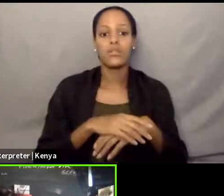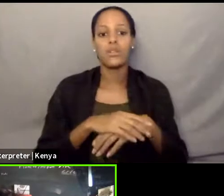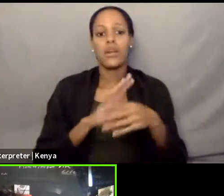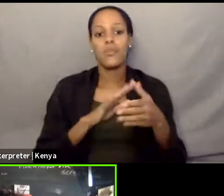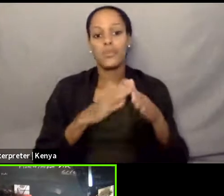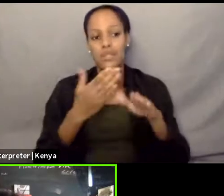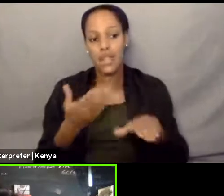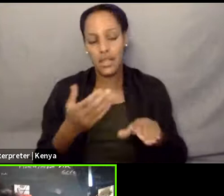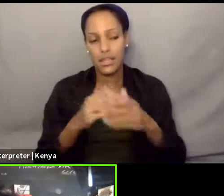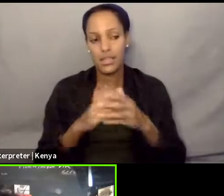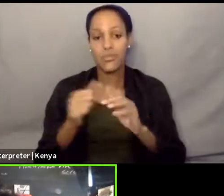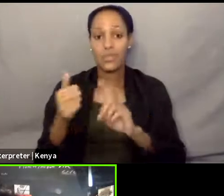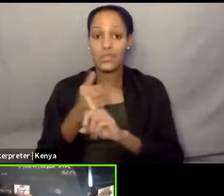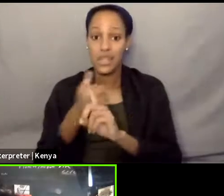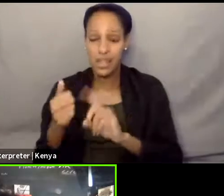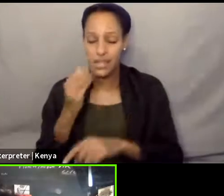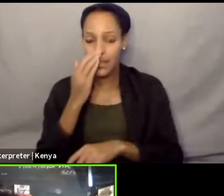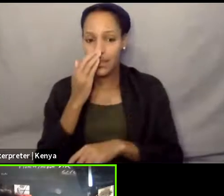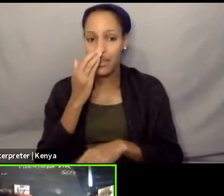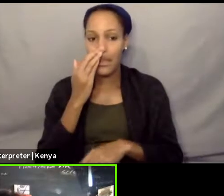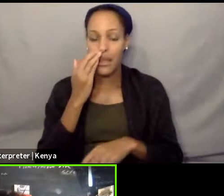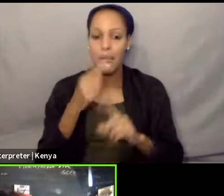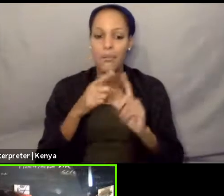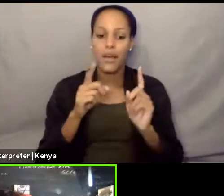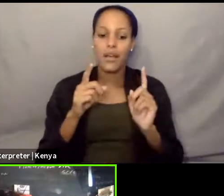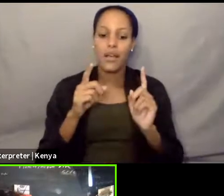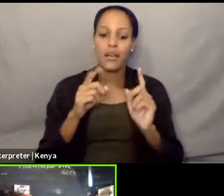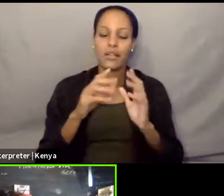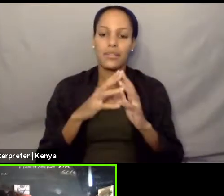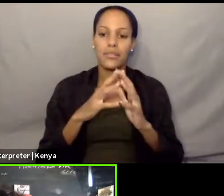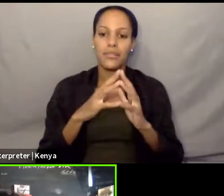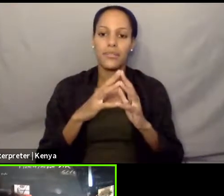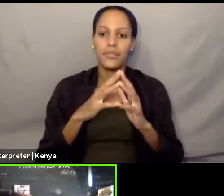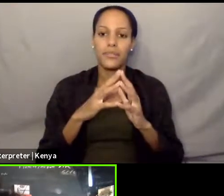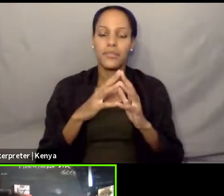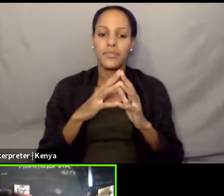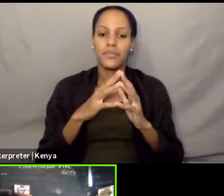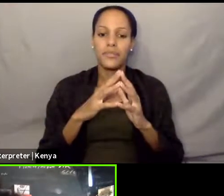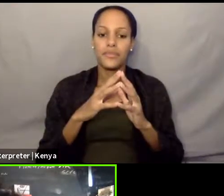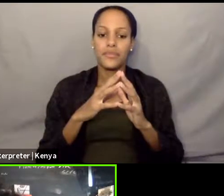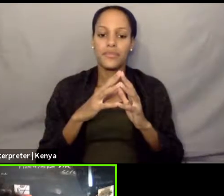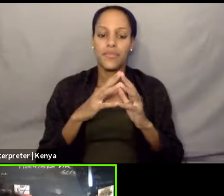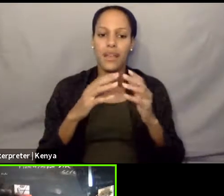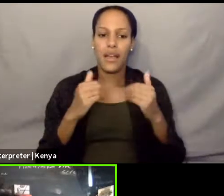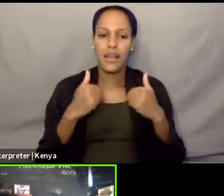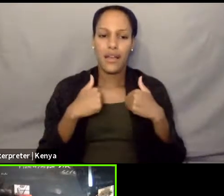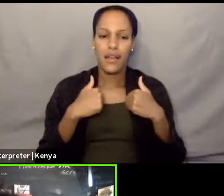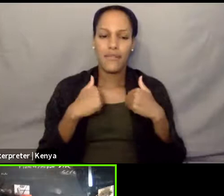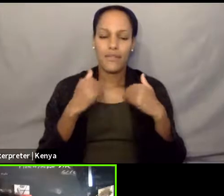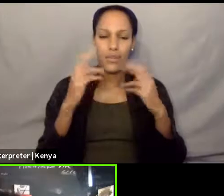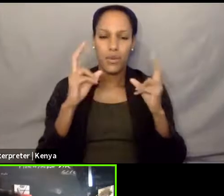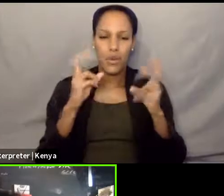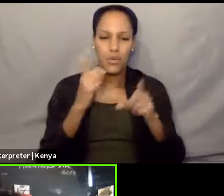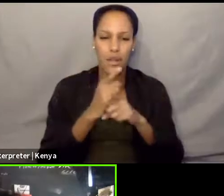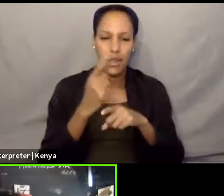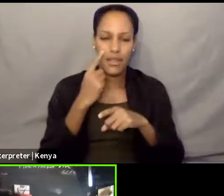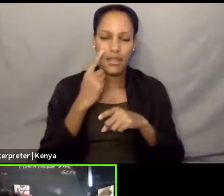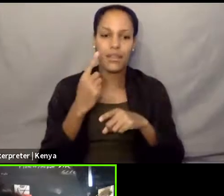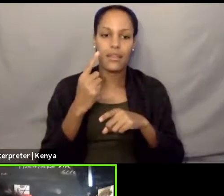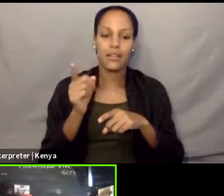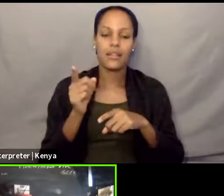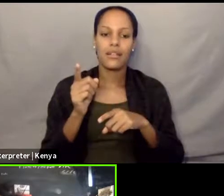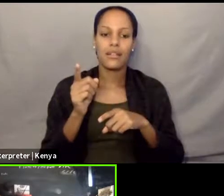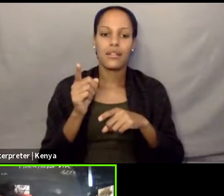all that, but also of just the plain fact that we, I think I have the quote right, as Beckett says in Waiting